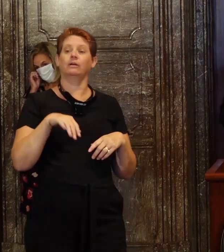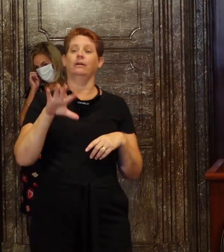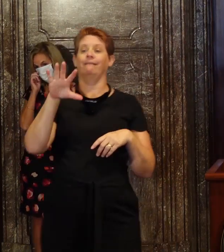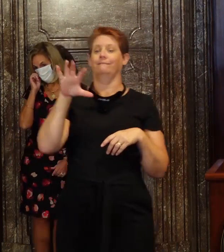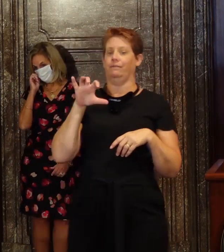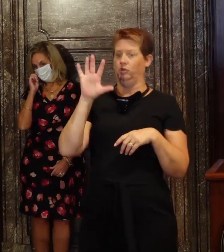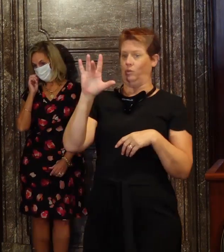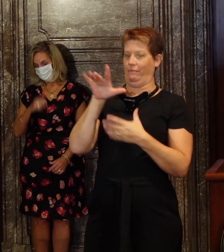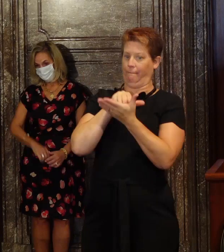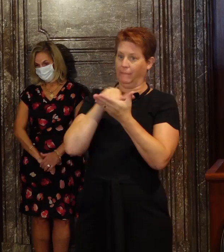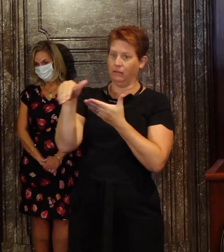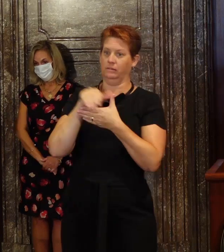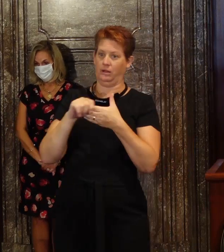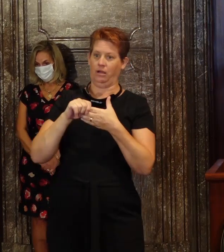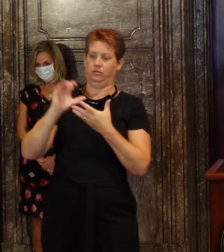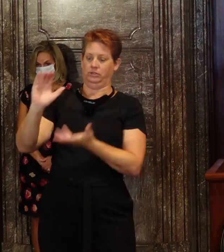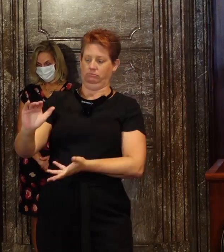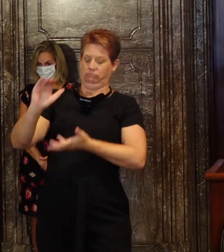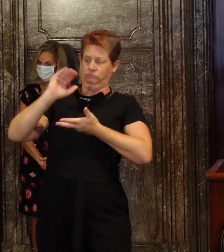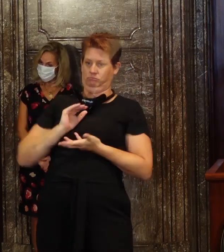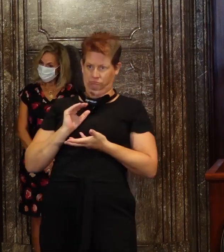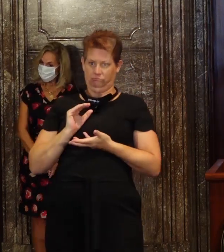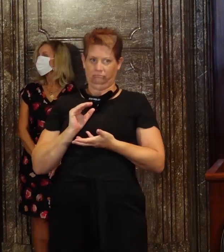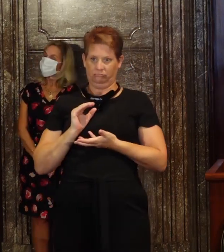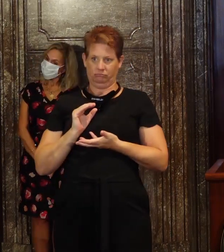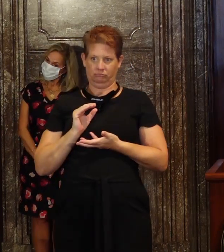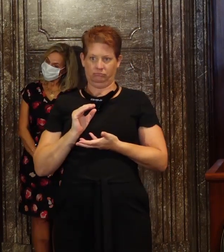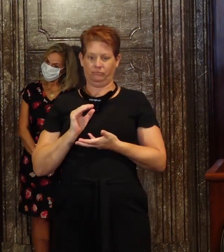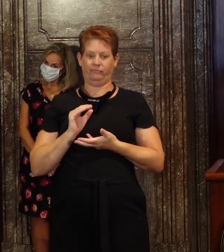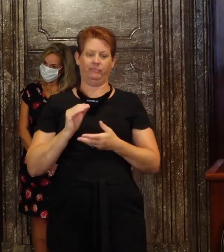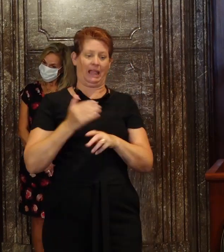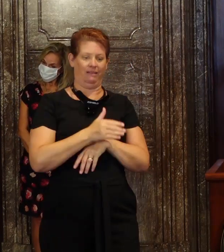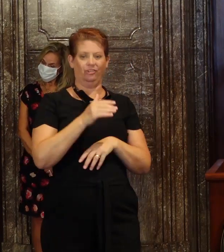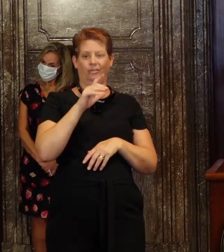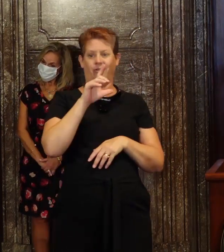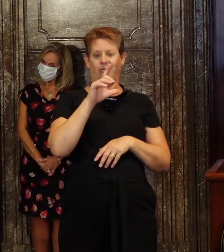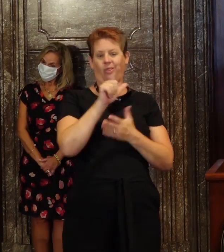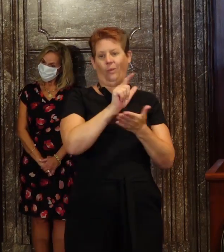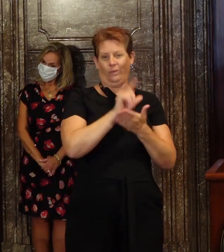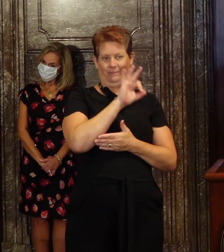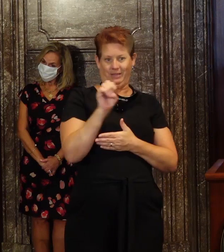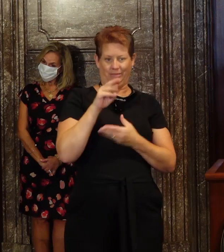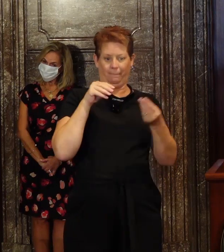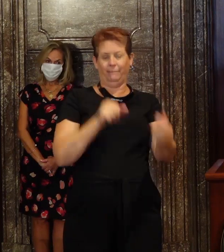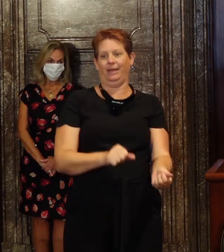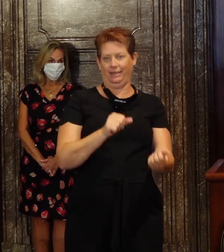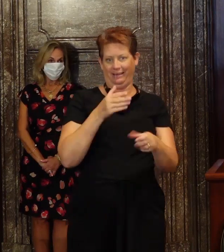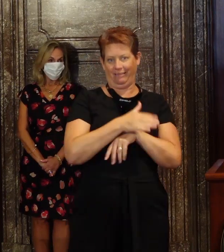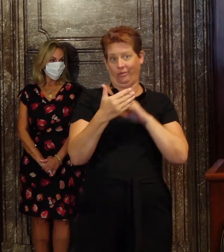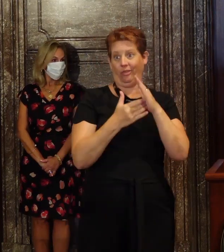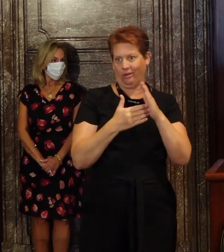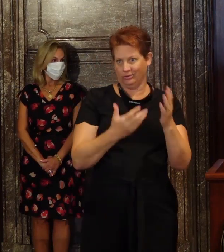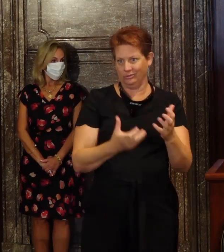million is coming into the state's general fund after the lawyers either paid for the Plutonium lawsuit. What do you think that money should be